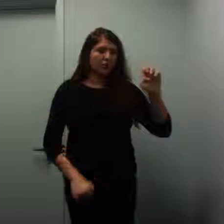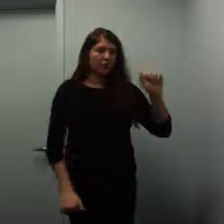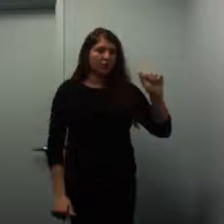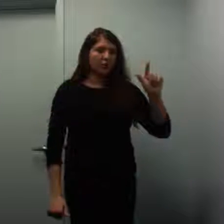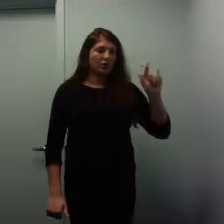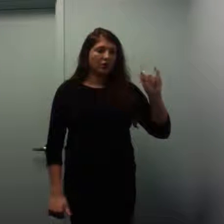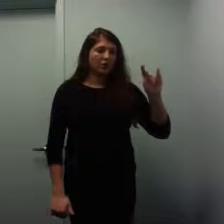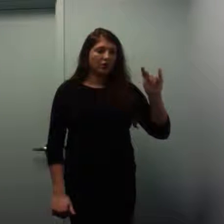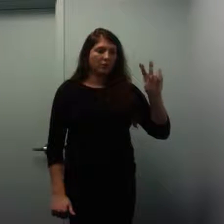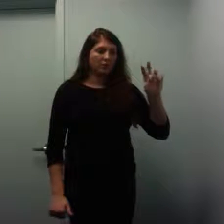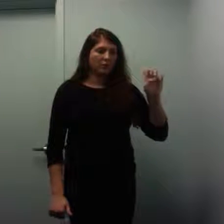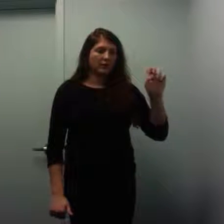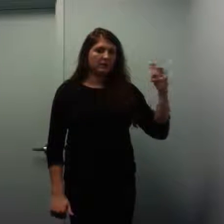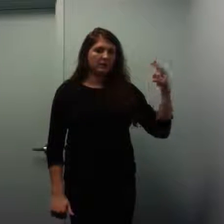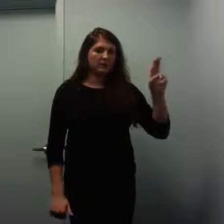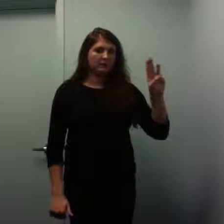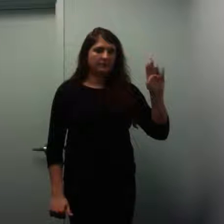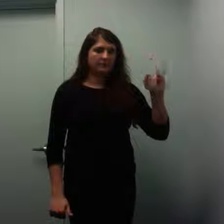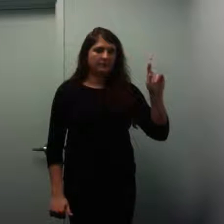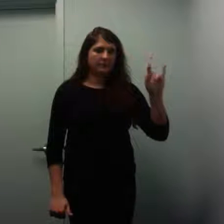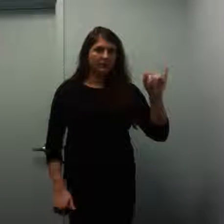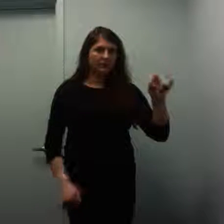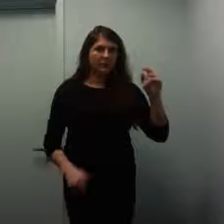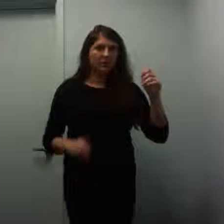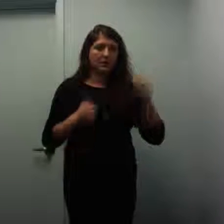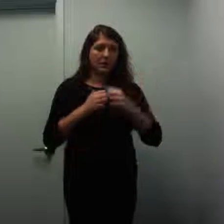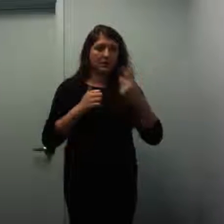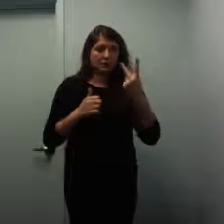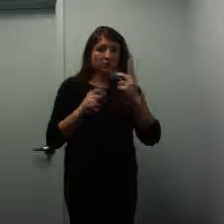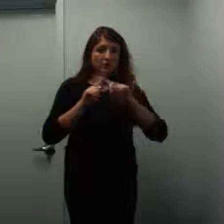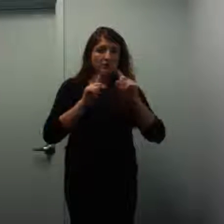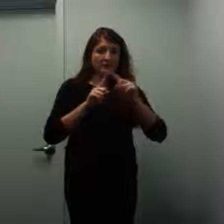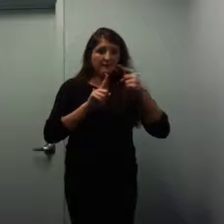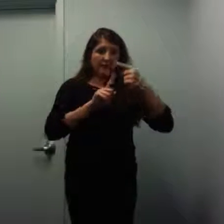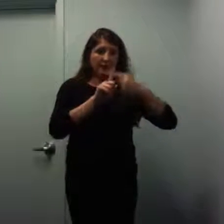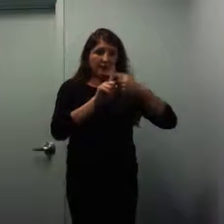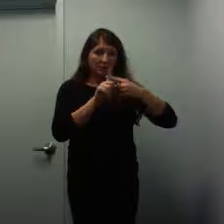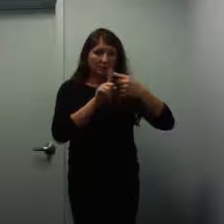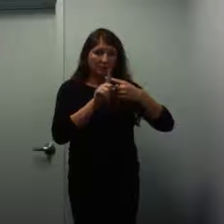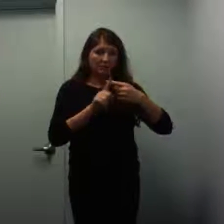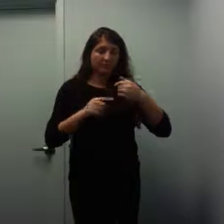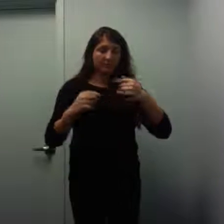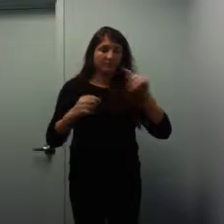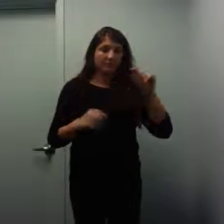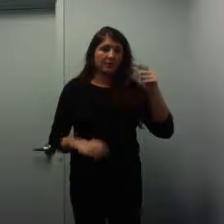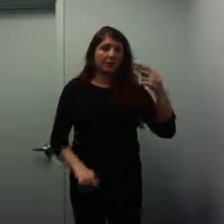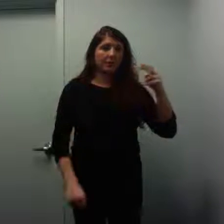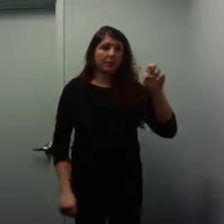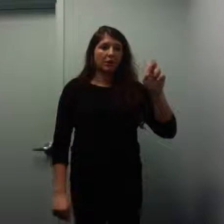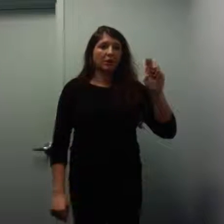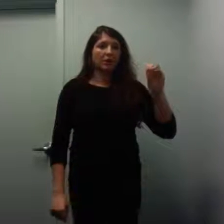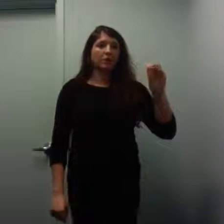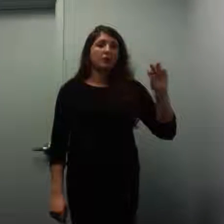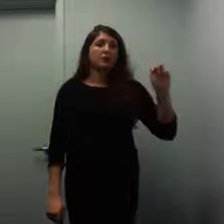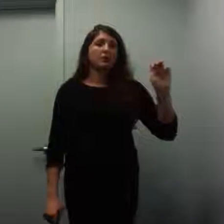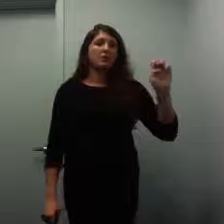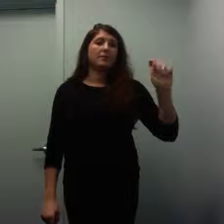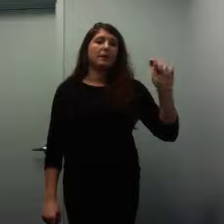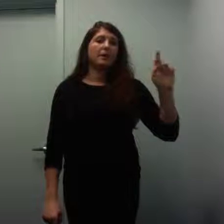wet and a dry bulb thermometer. It's not very difficult to make a wet bulb thermometer. Wrap a piece of cotton around